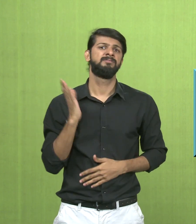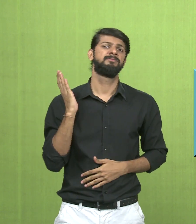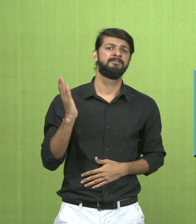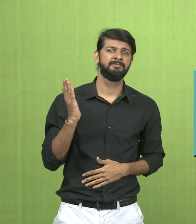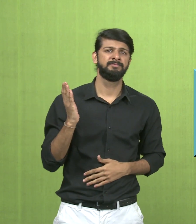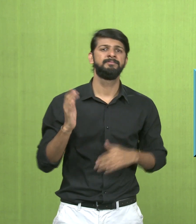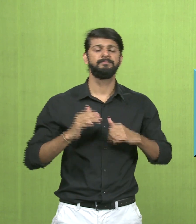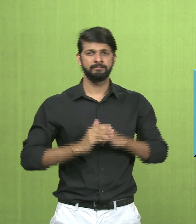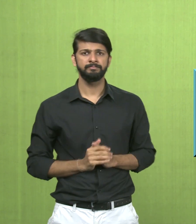indicate that.